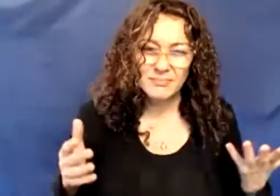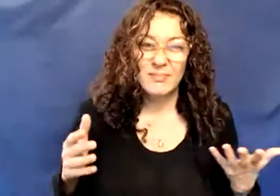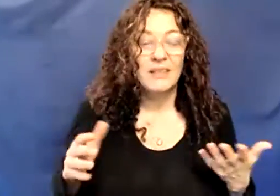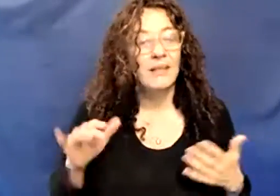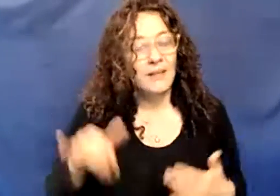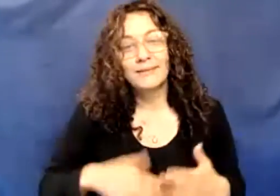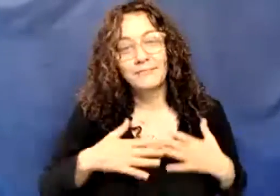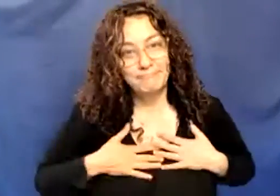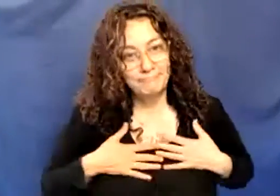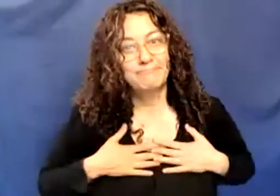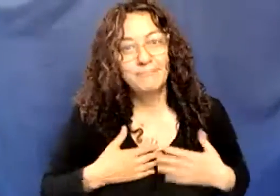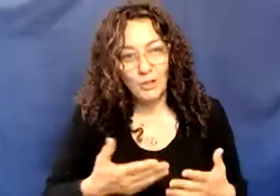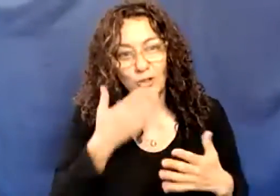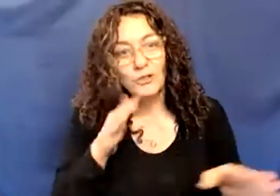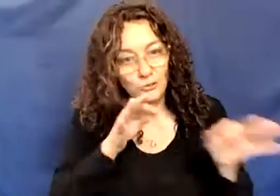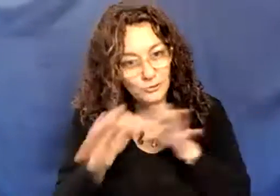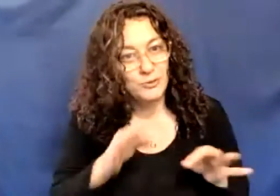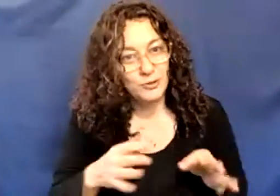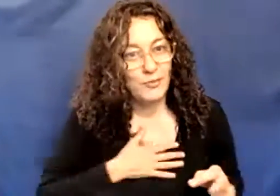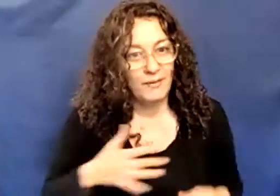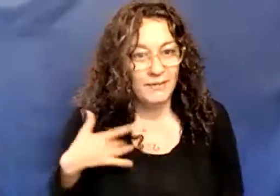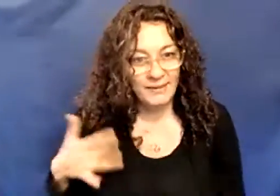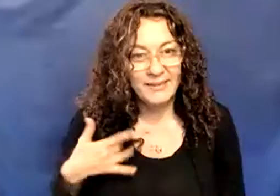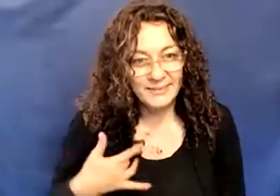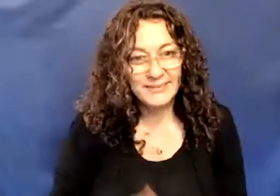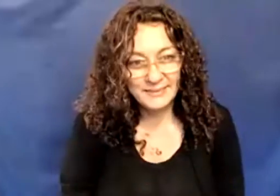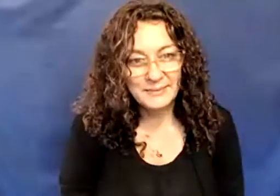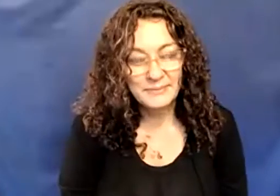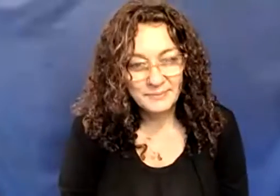So what comes to mind when I think about concept 9